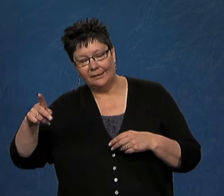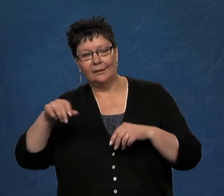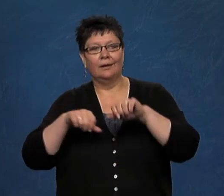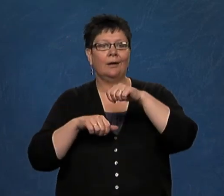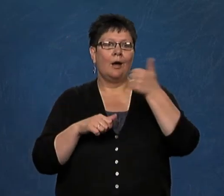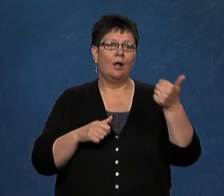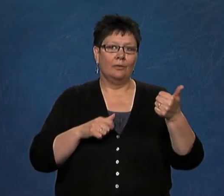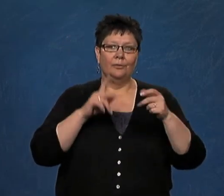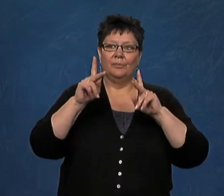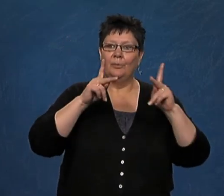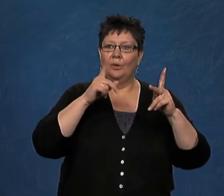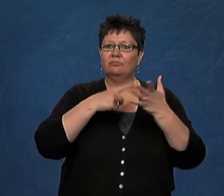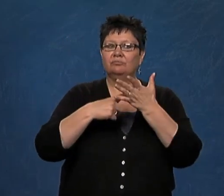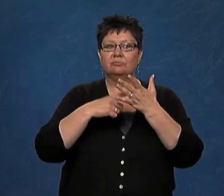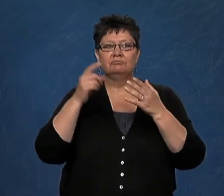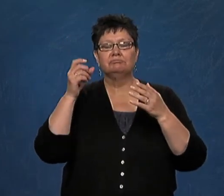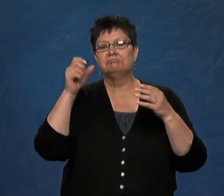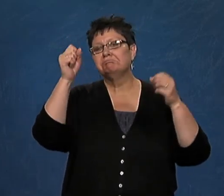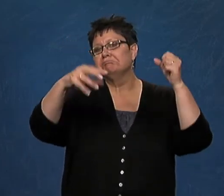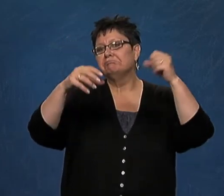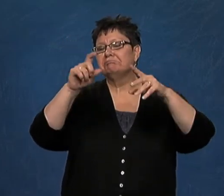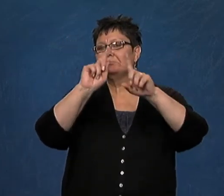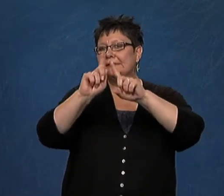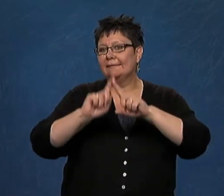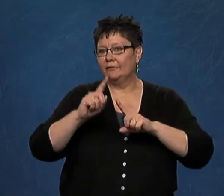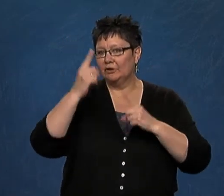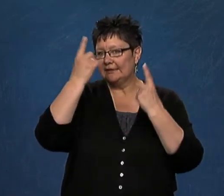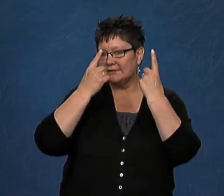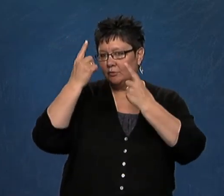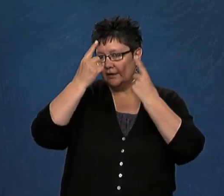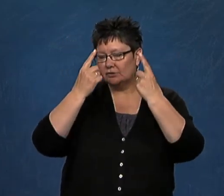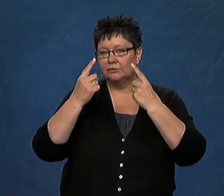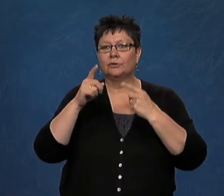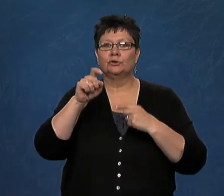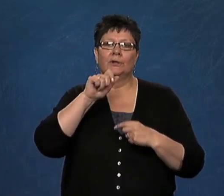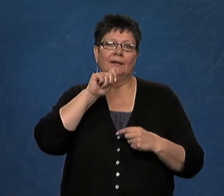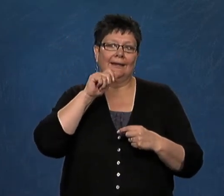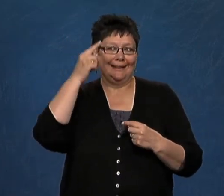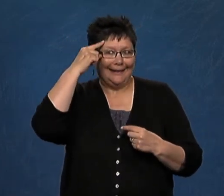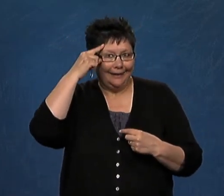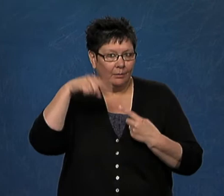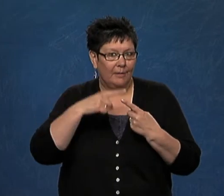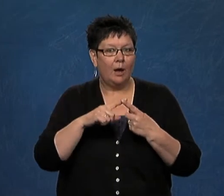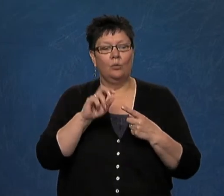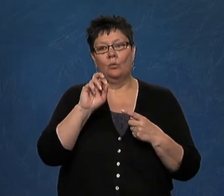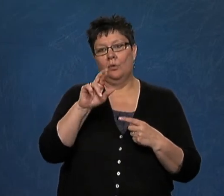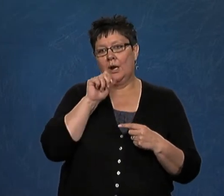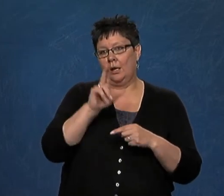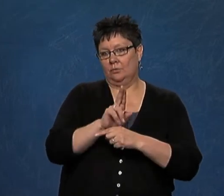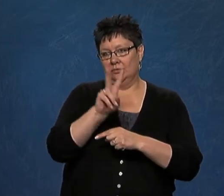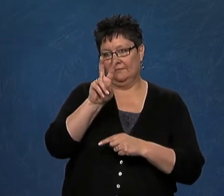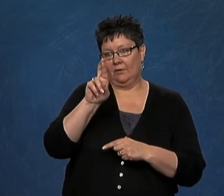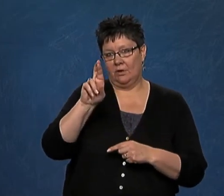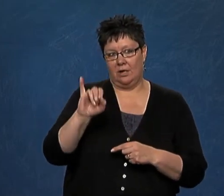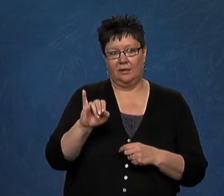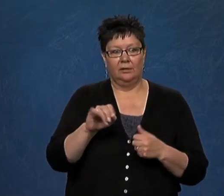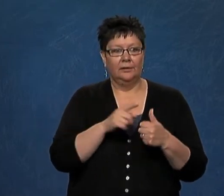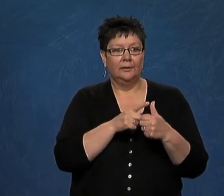RIDs, standard practice papers, and others have talked about the various considerations to think about